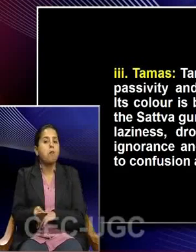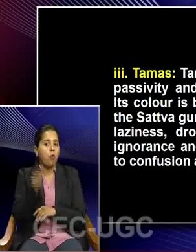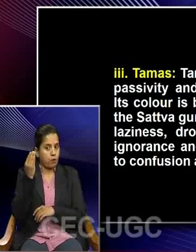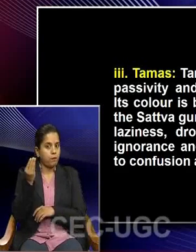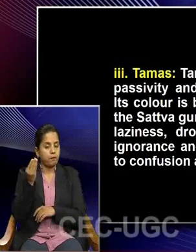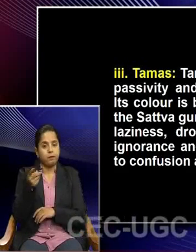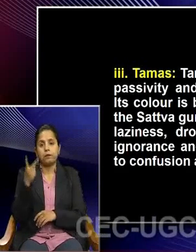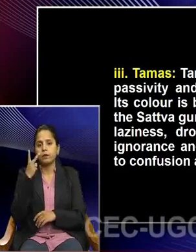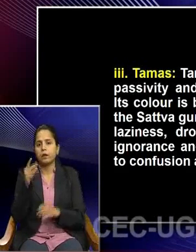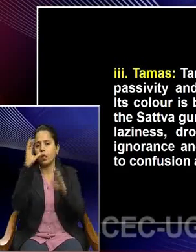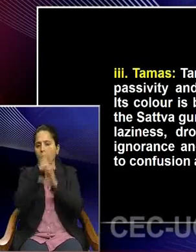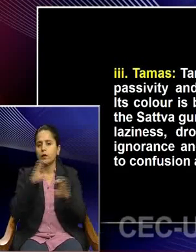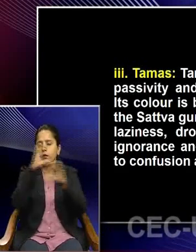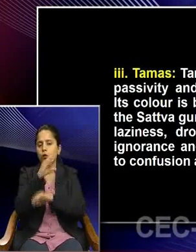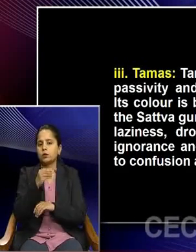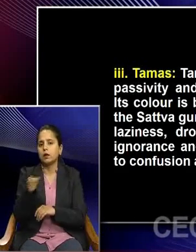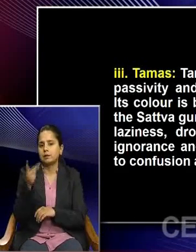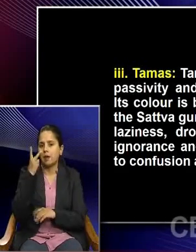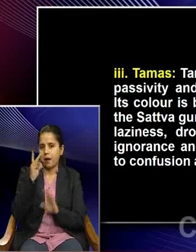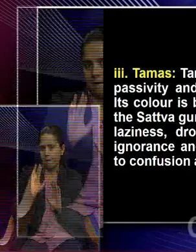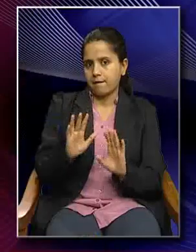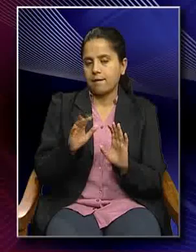to confusions.